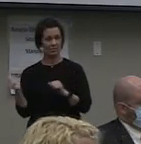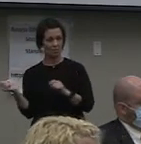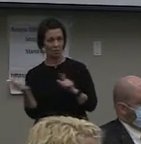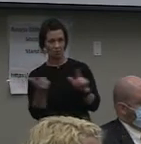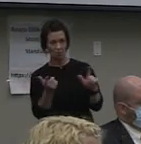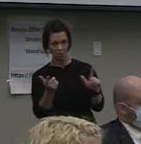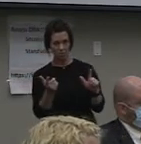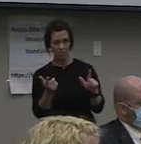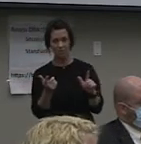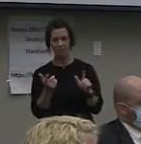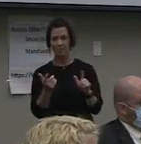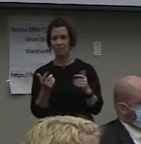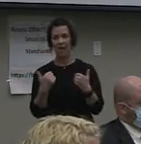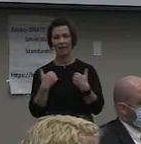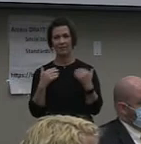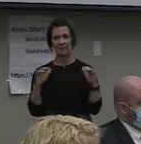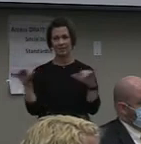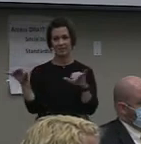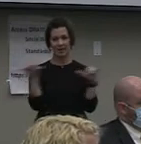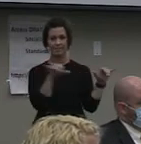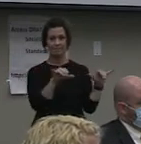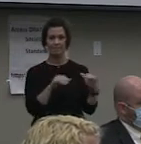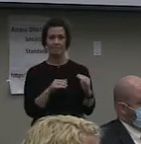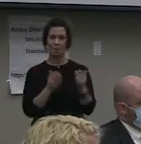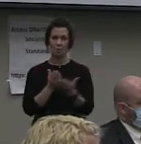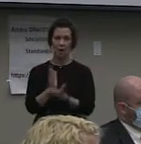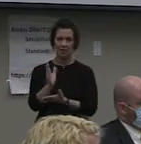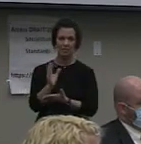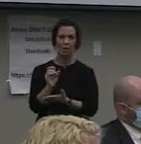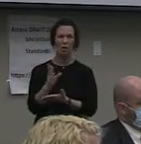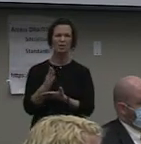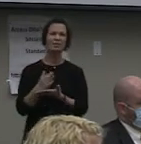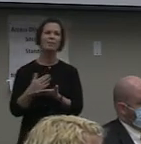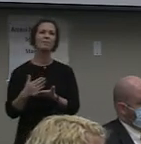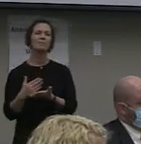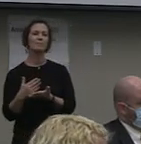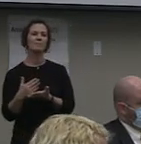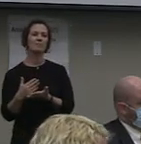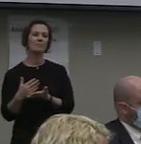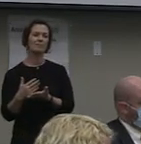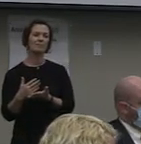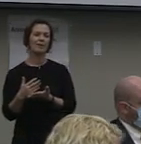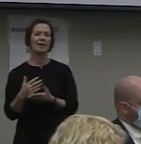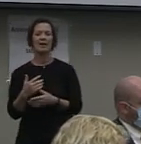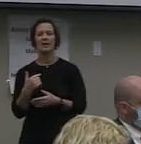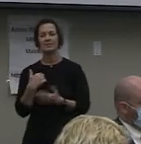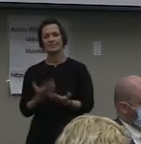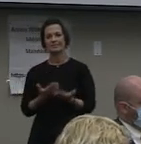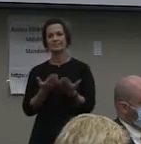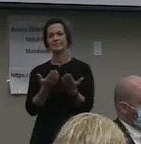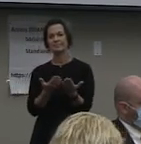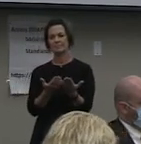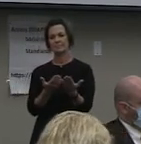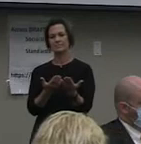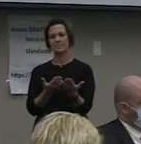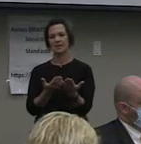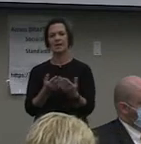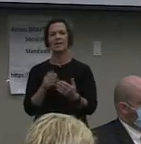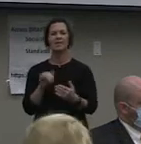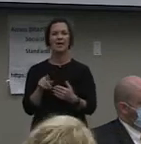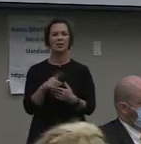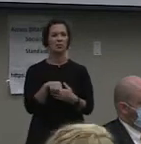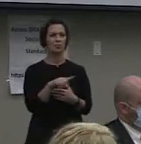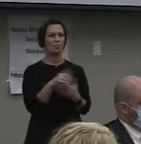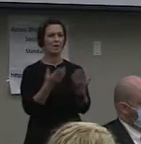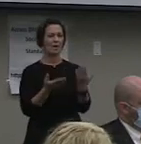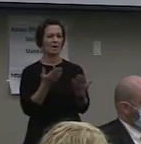some, and why? I would suggest these as opposed to some of the compelling questions that you